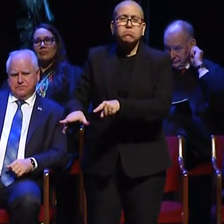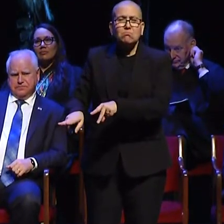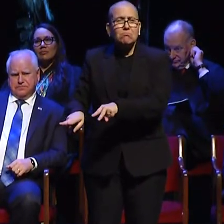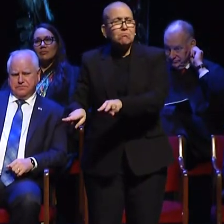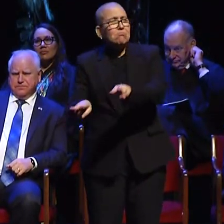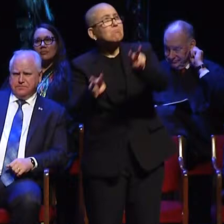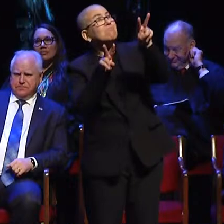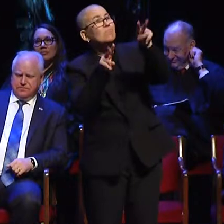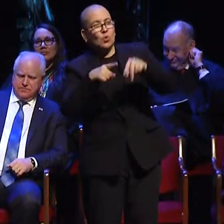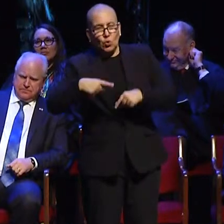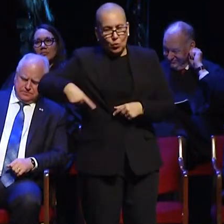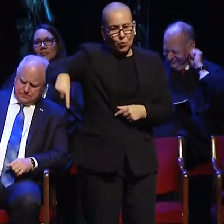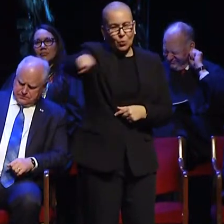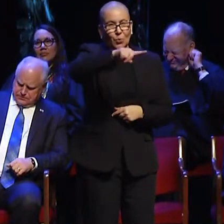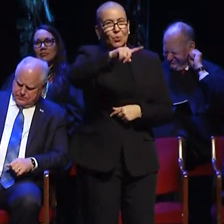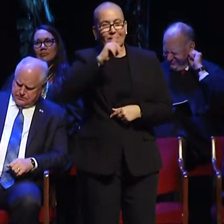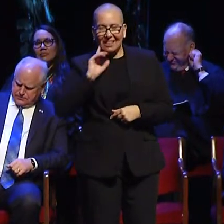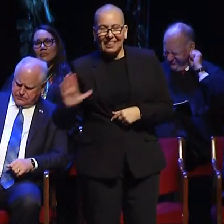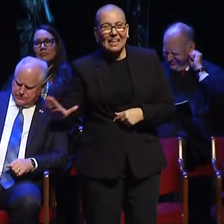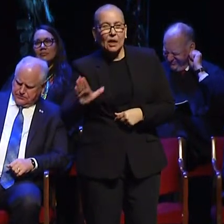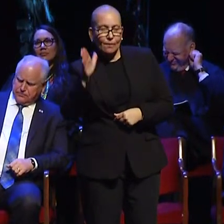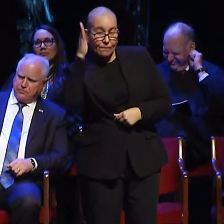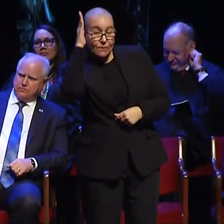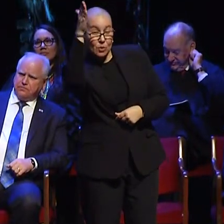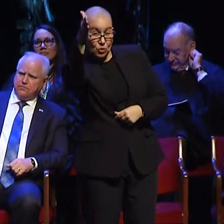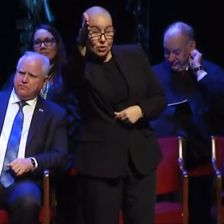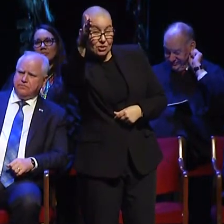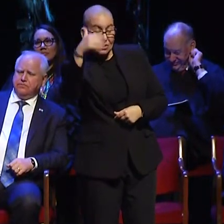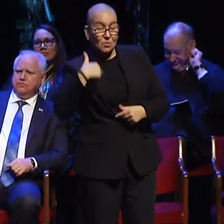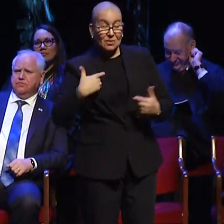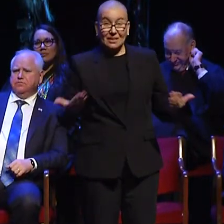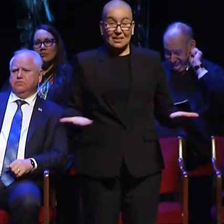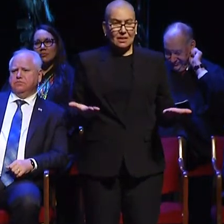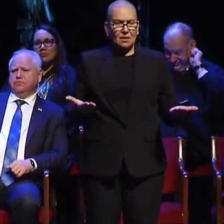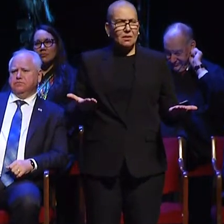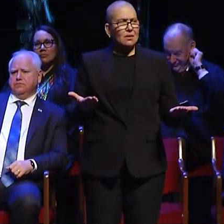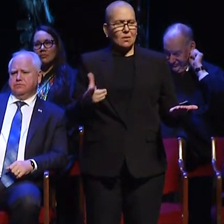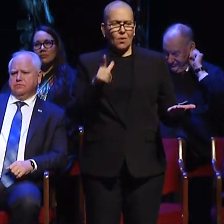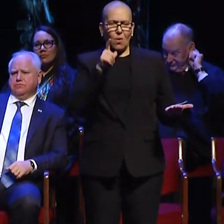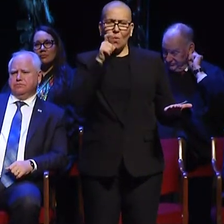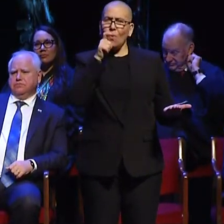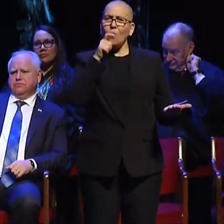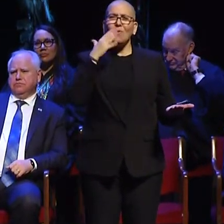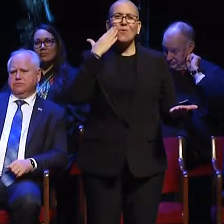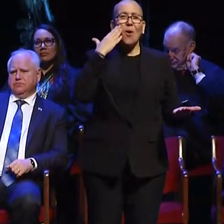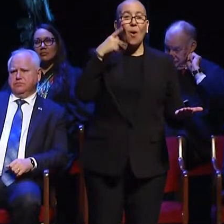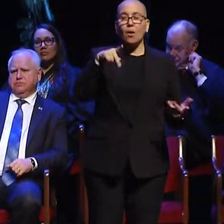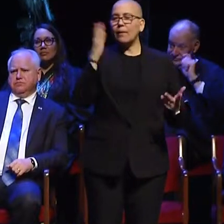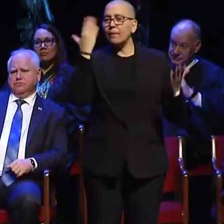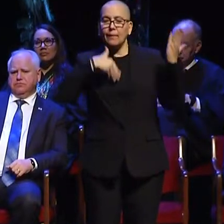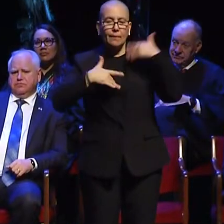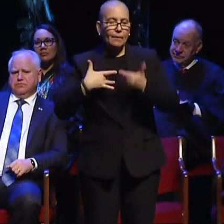am here for everyone who has felt like they were not seen or heard or valued or